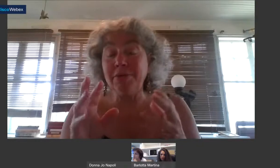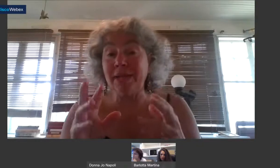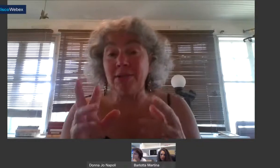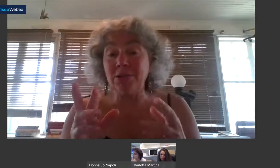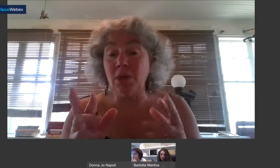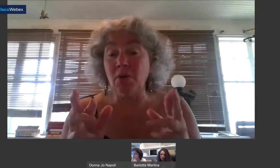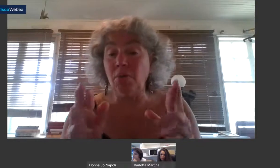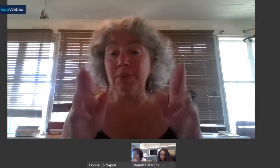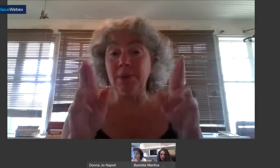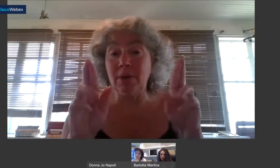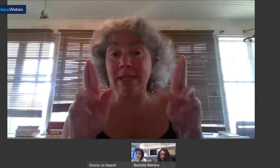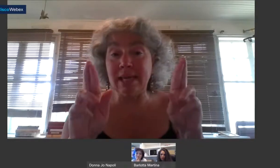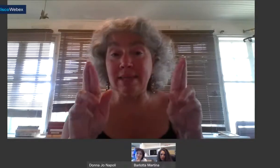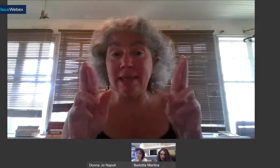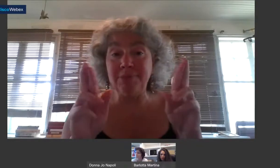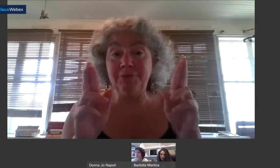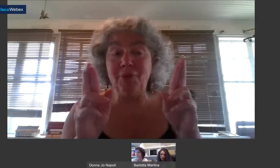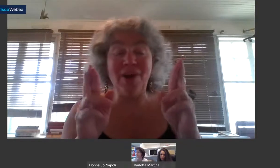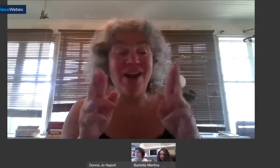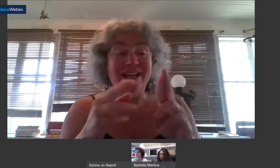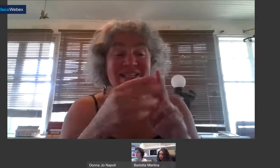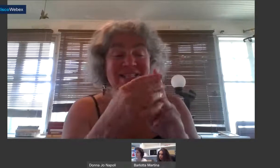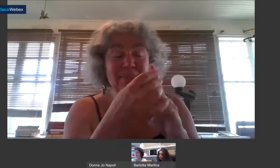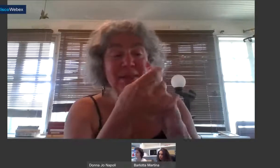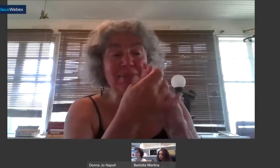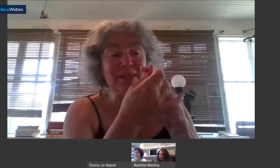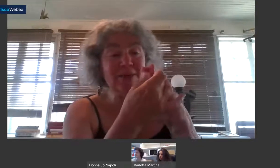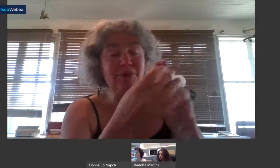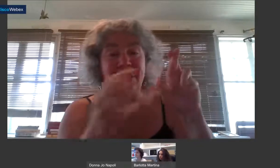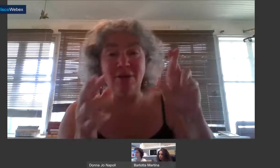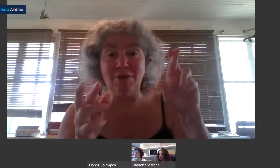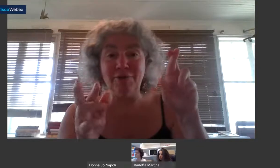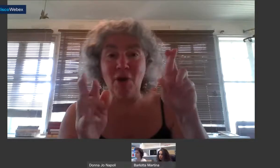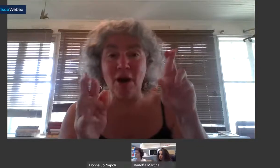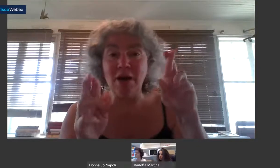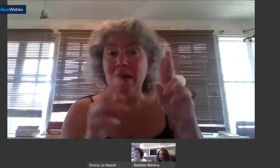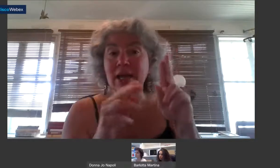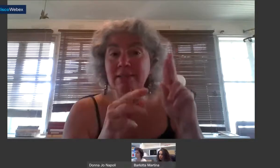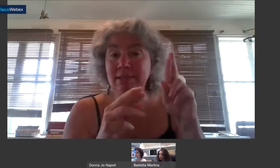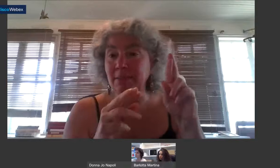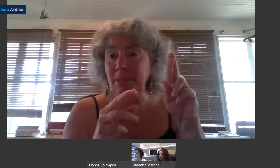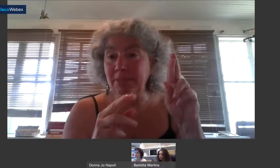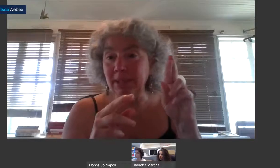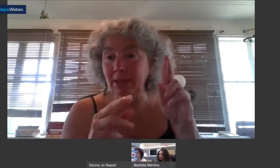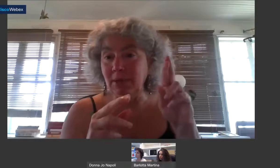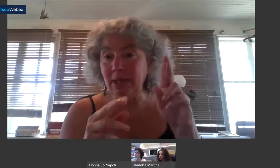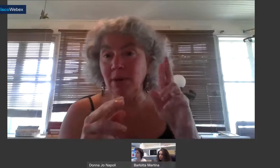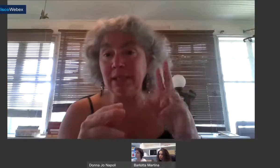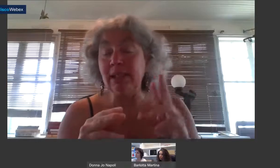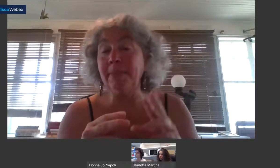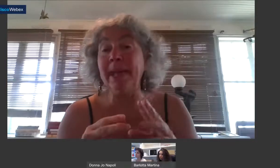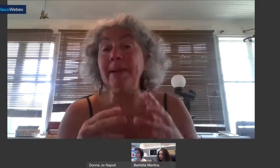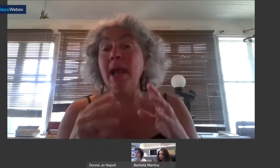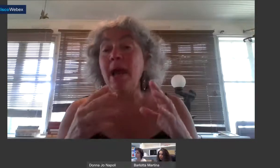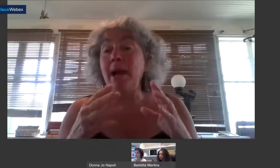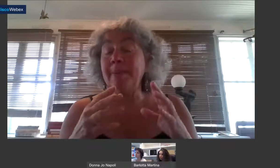things, we were going like that before. Some people can really go far and some people can only go a little bit. And